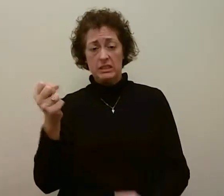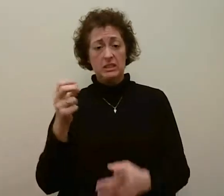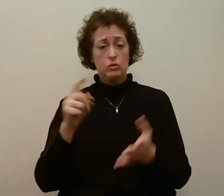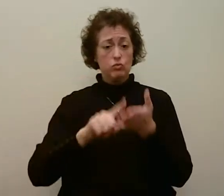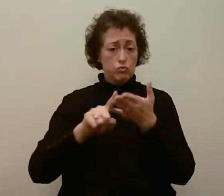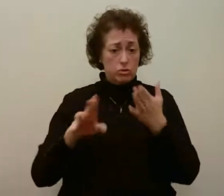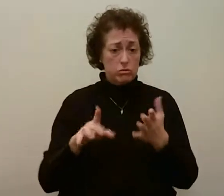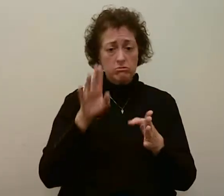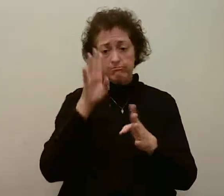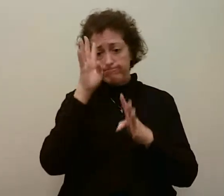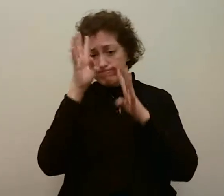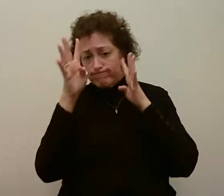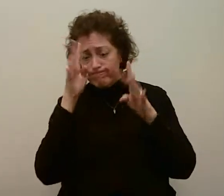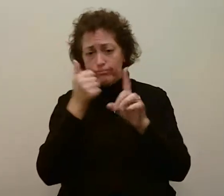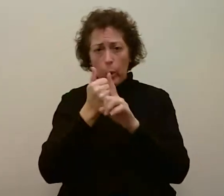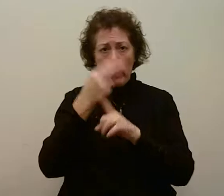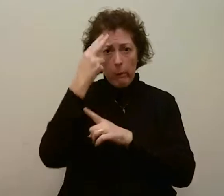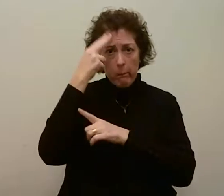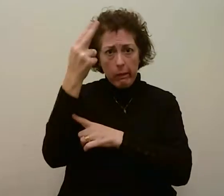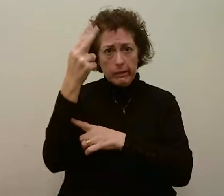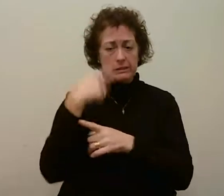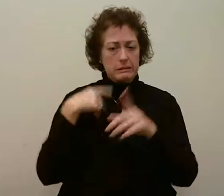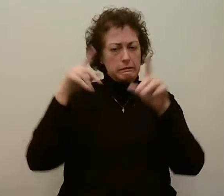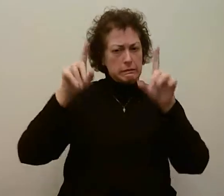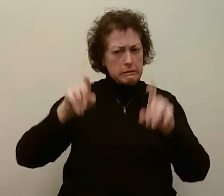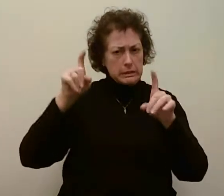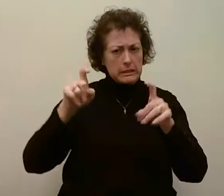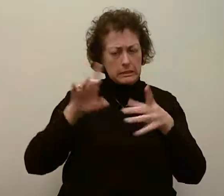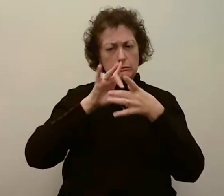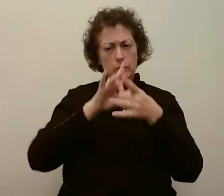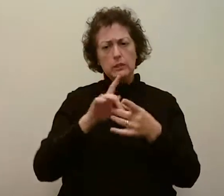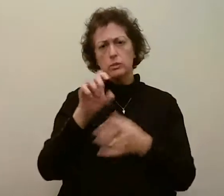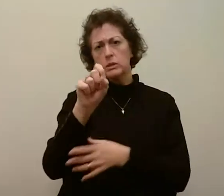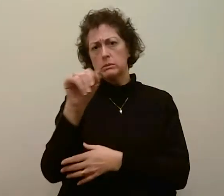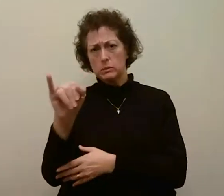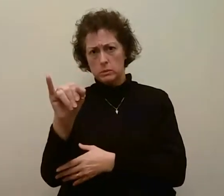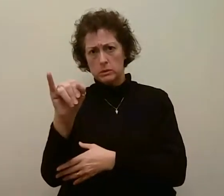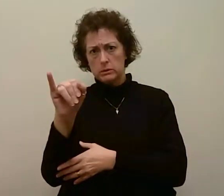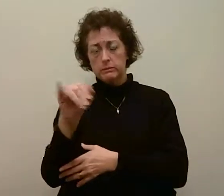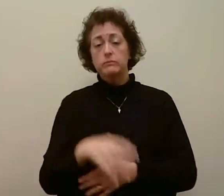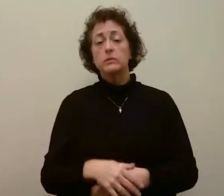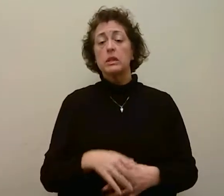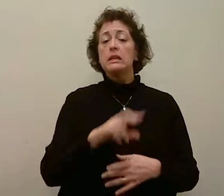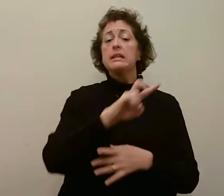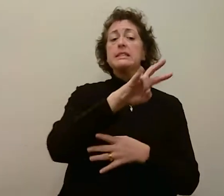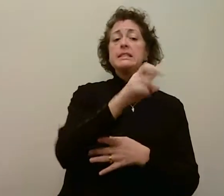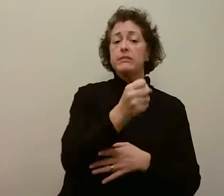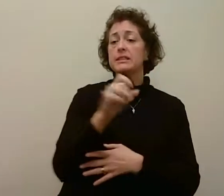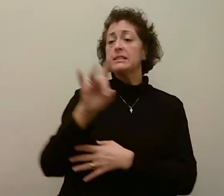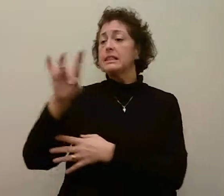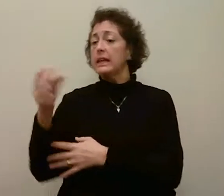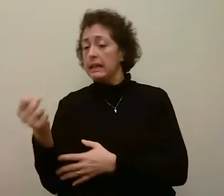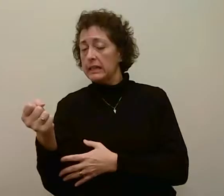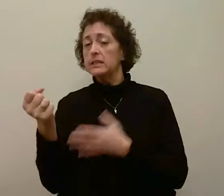hypotheses and started testing them about simultaneous interpreting. During the 70s and 80s, they developed